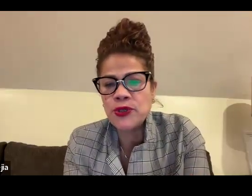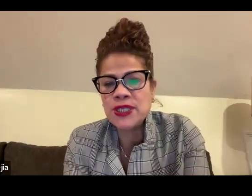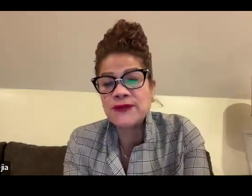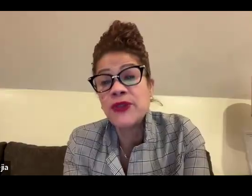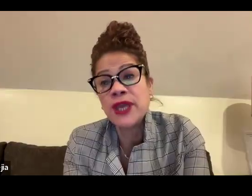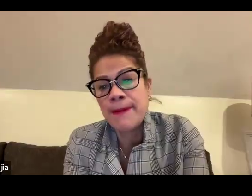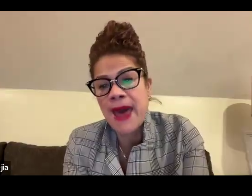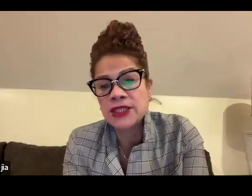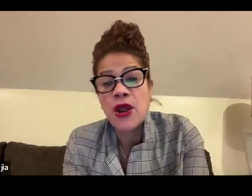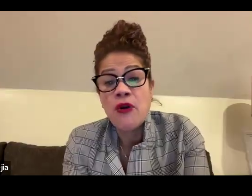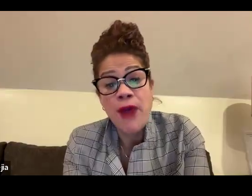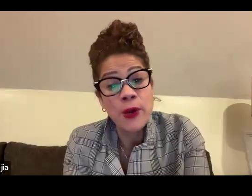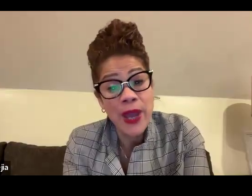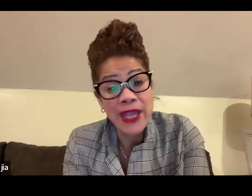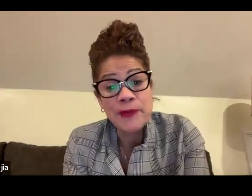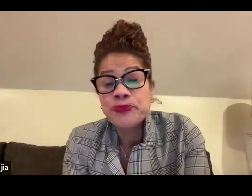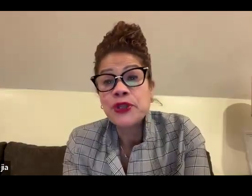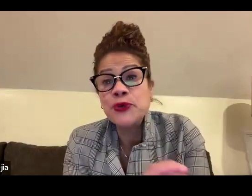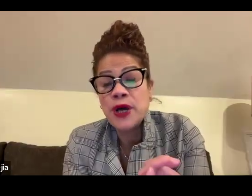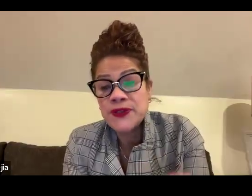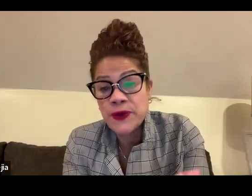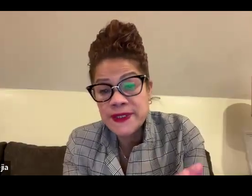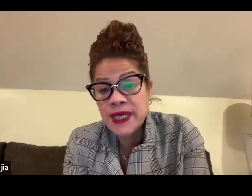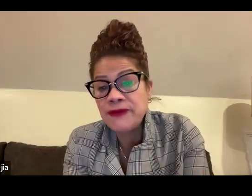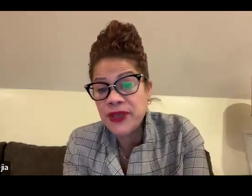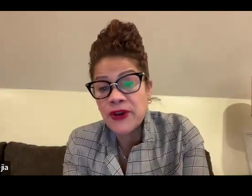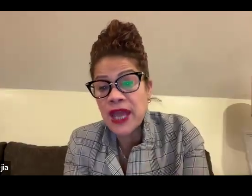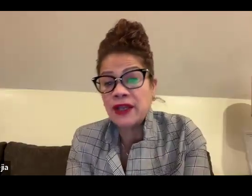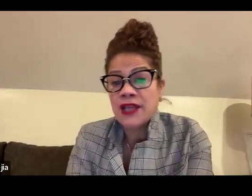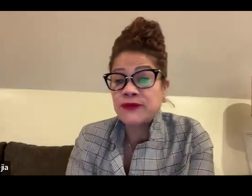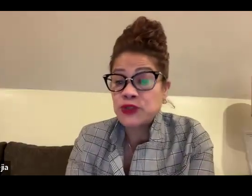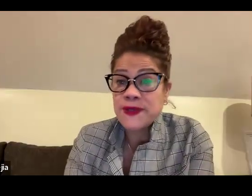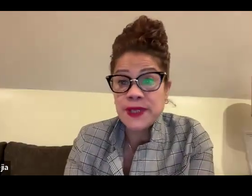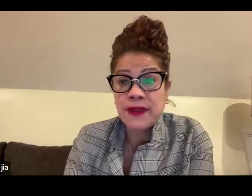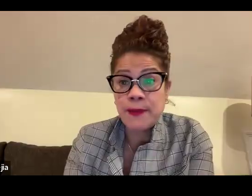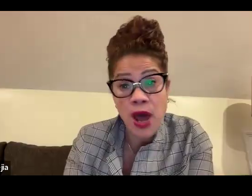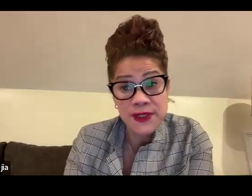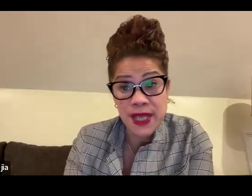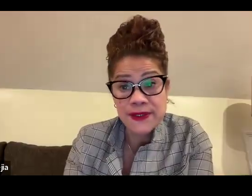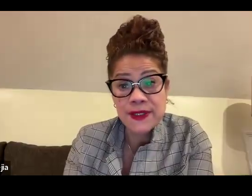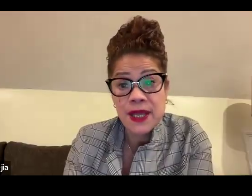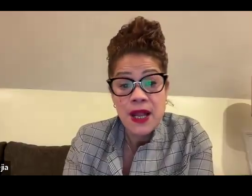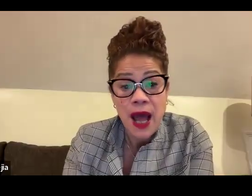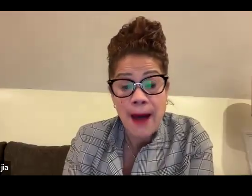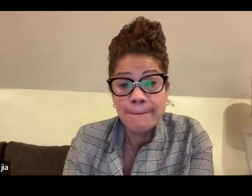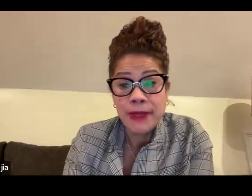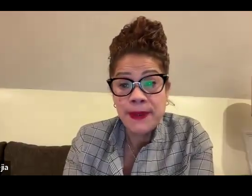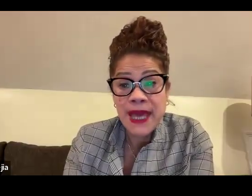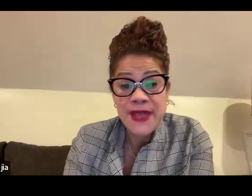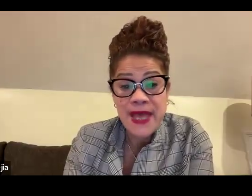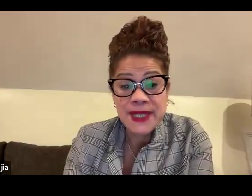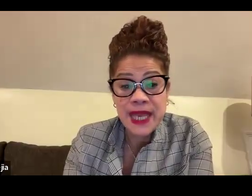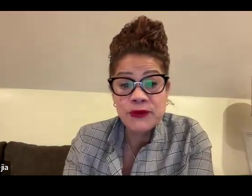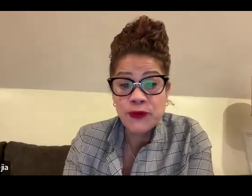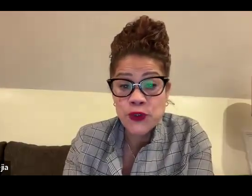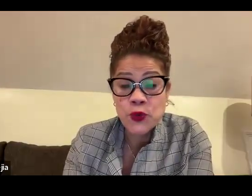closure, communities feel the impact right away through uncertainty, fear, and a loss of trust in the process.